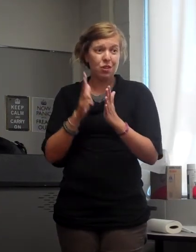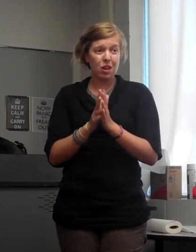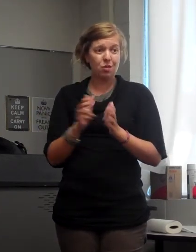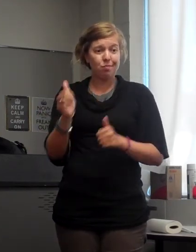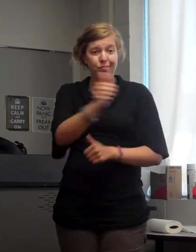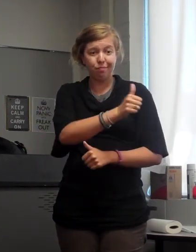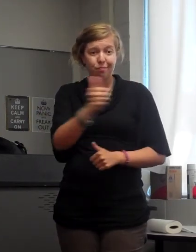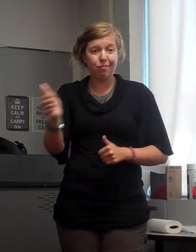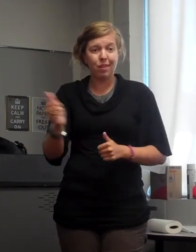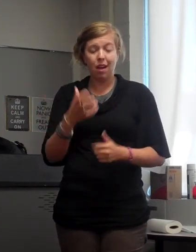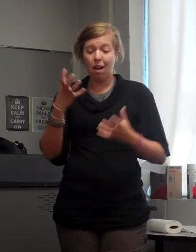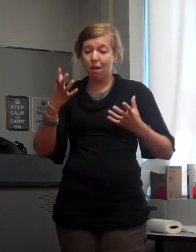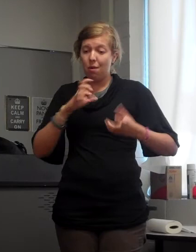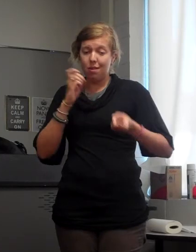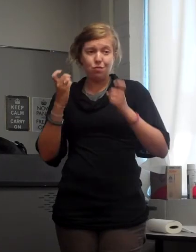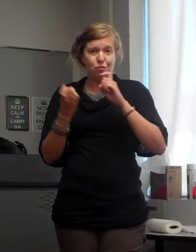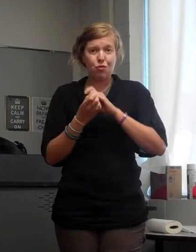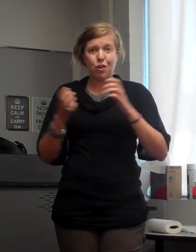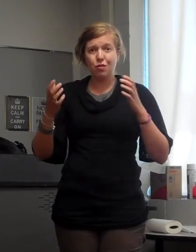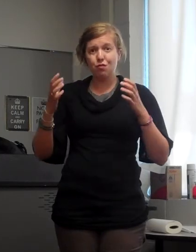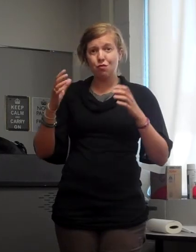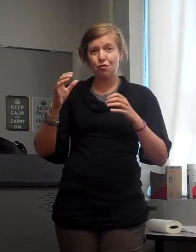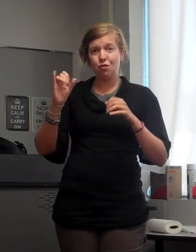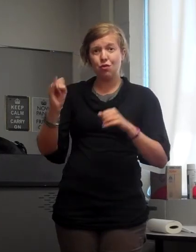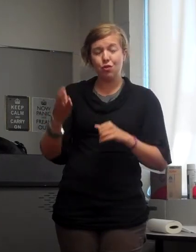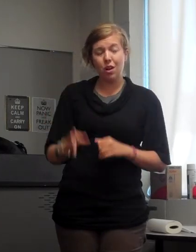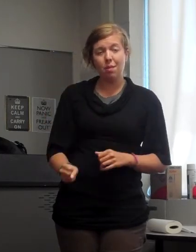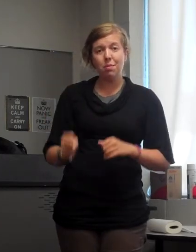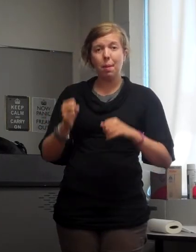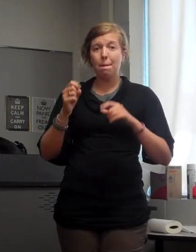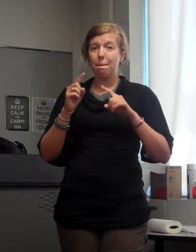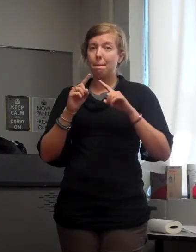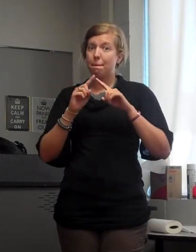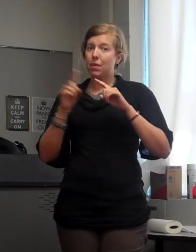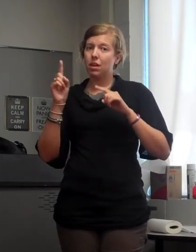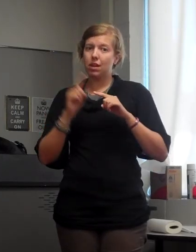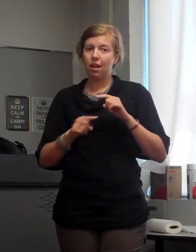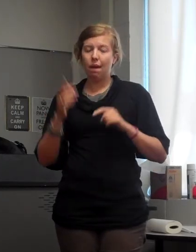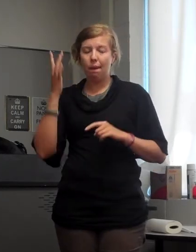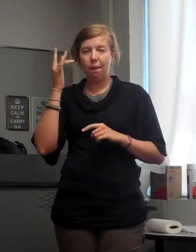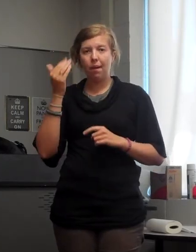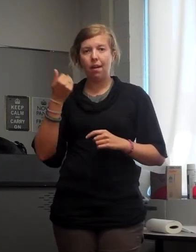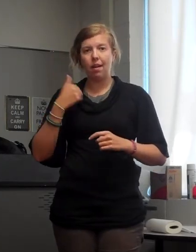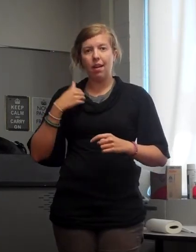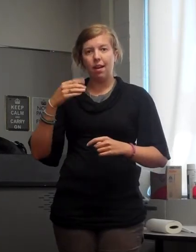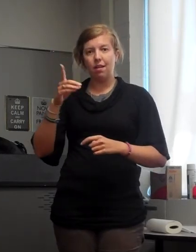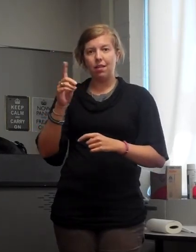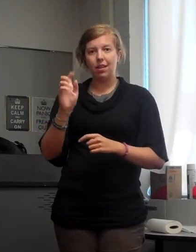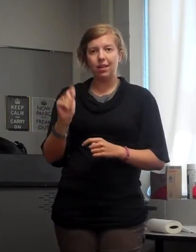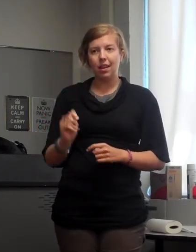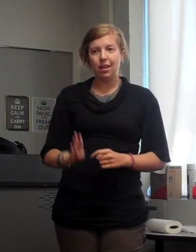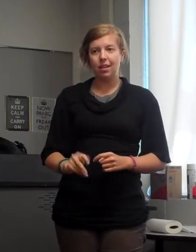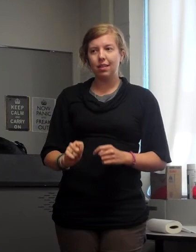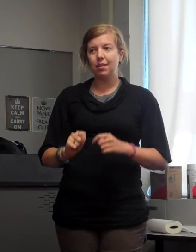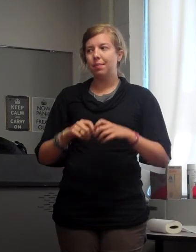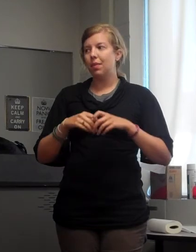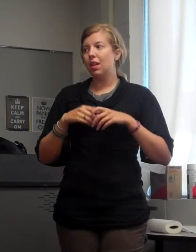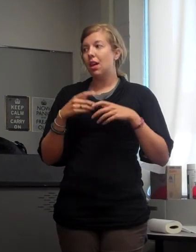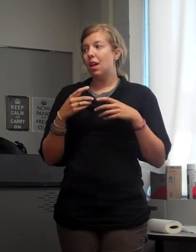debt. So if I get rid of this debt, then I can take another job that maybe will pay less hours, or something that will allow